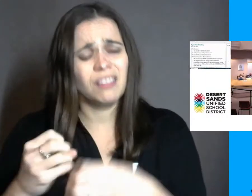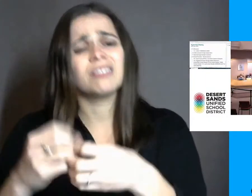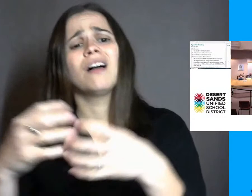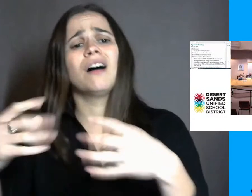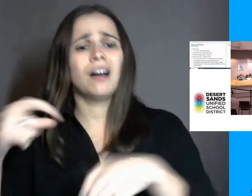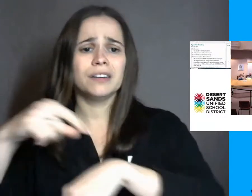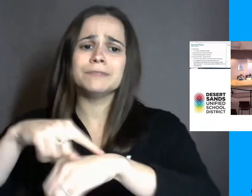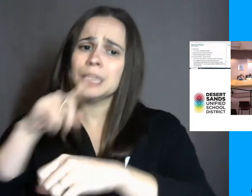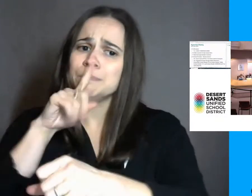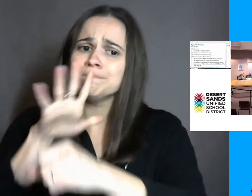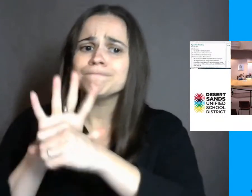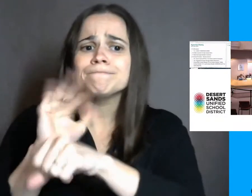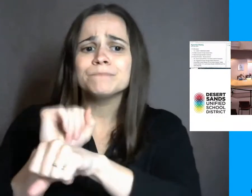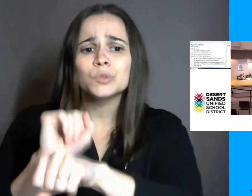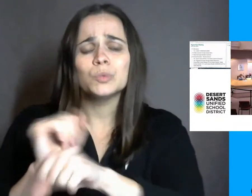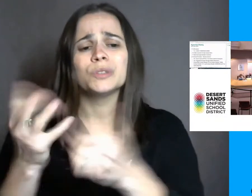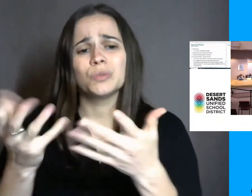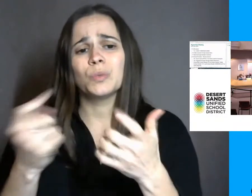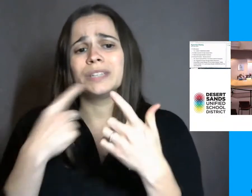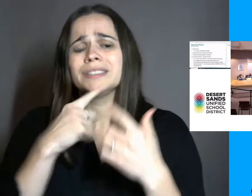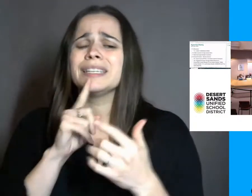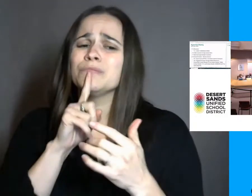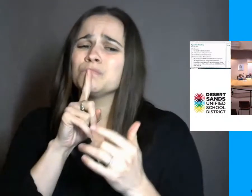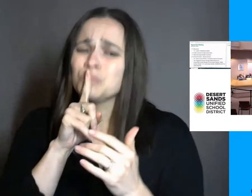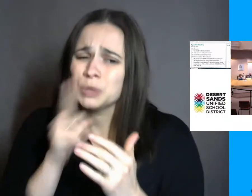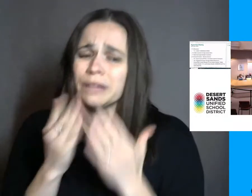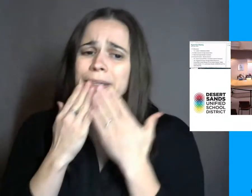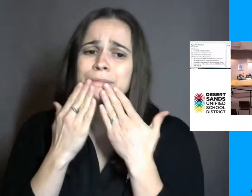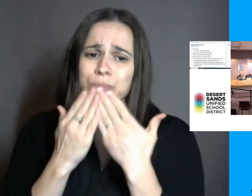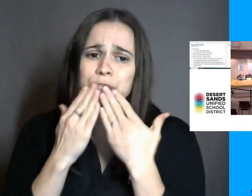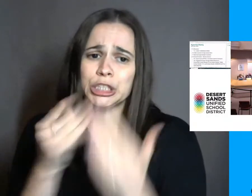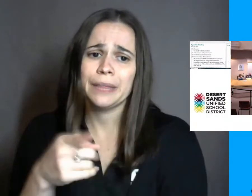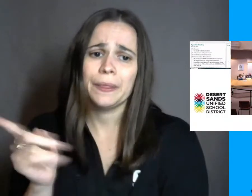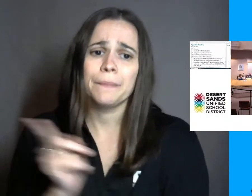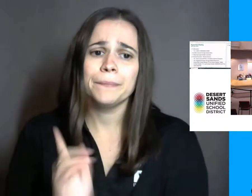do appreciate them. Thank you. Ms. Jonathan.